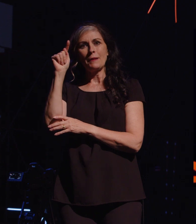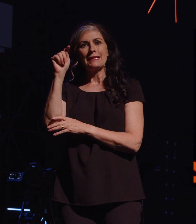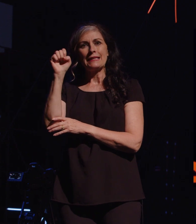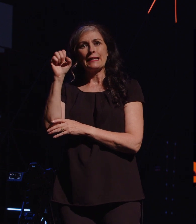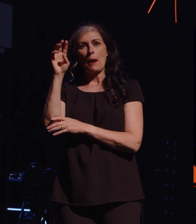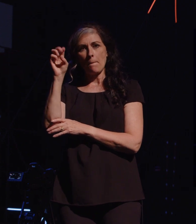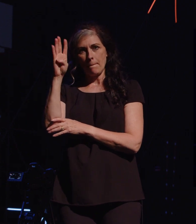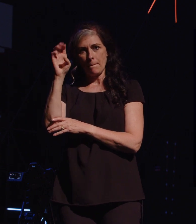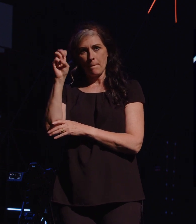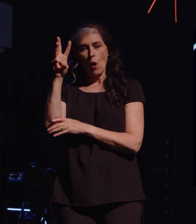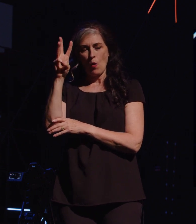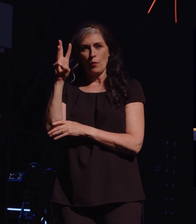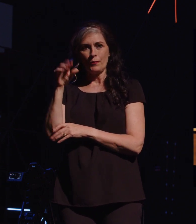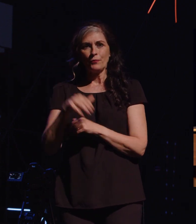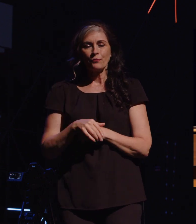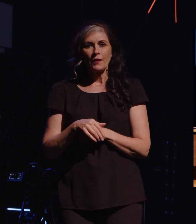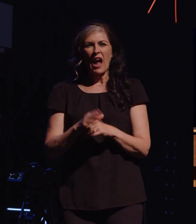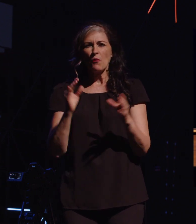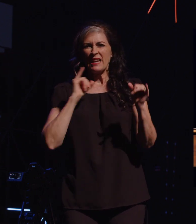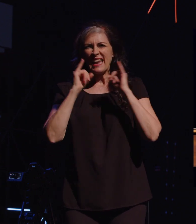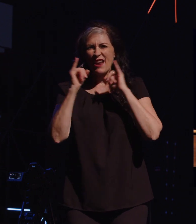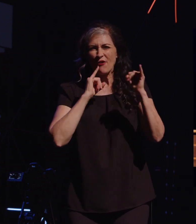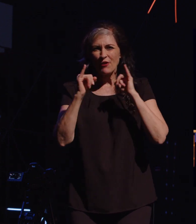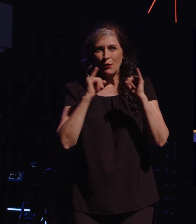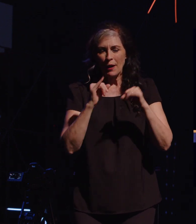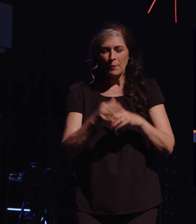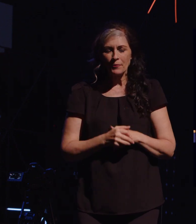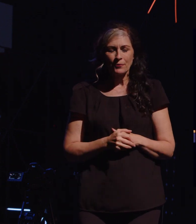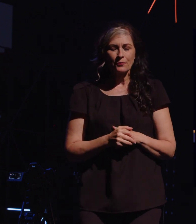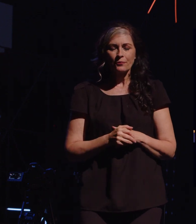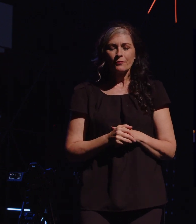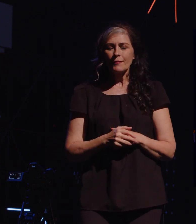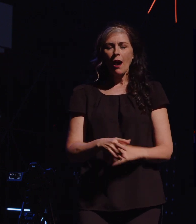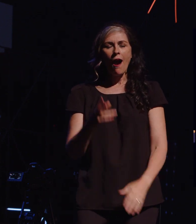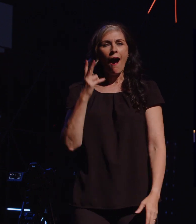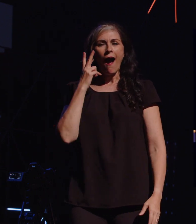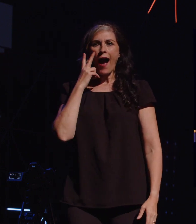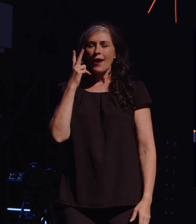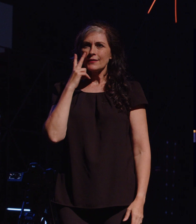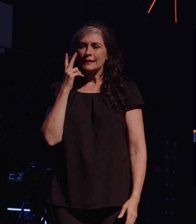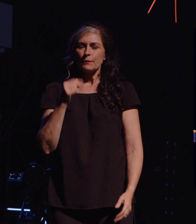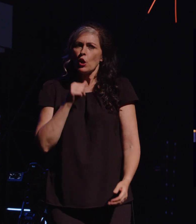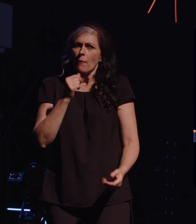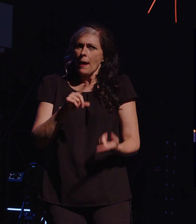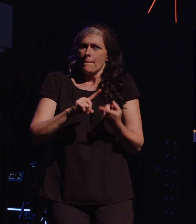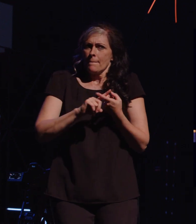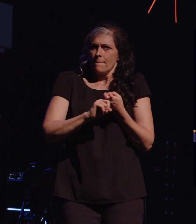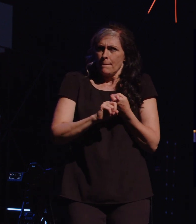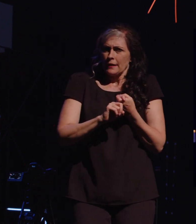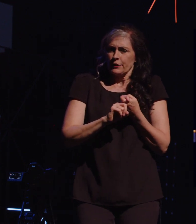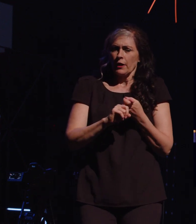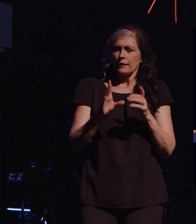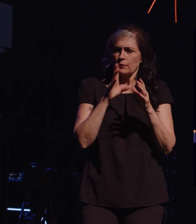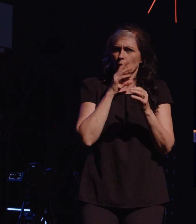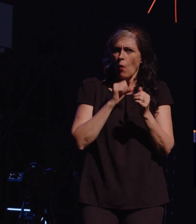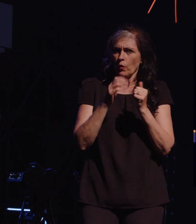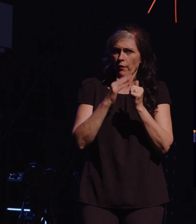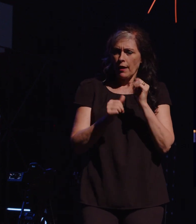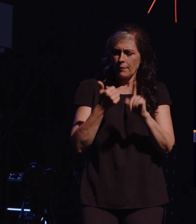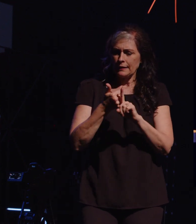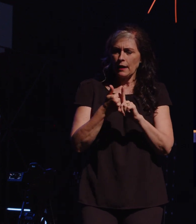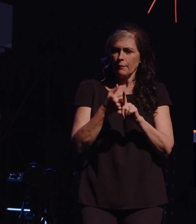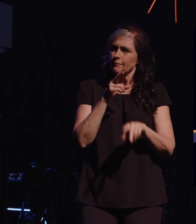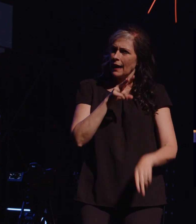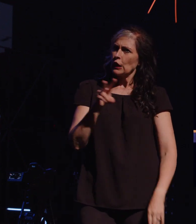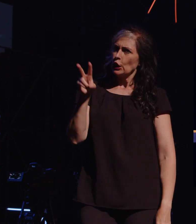I just thought, I want to interview this guy because I've looked at him from a distance. He wasn't my best friend in school just because he was older than me. But he was a